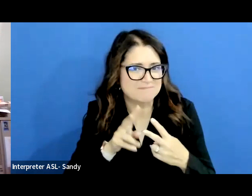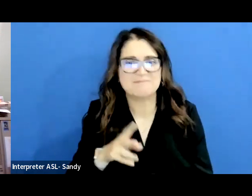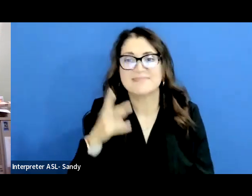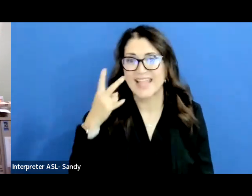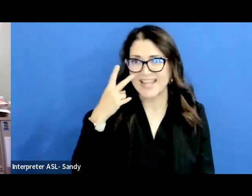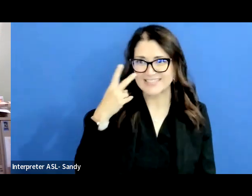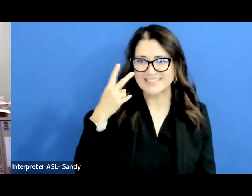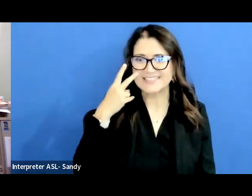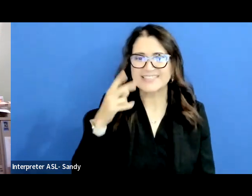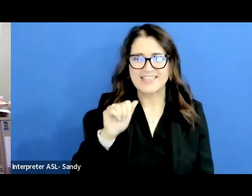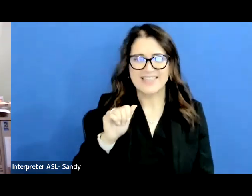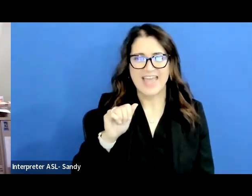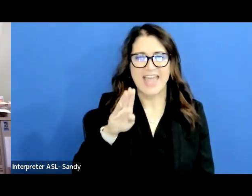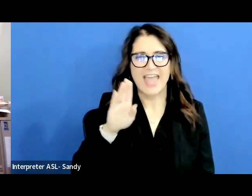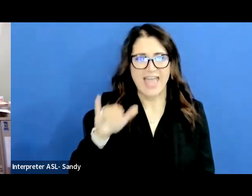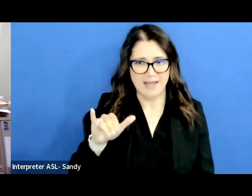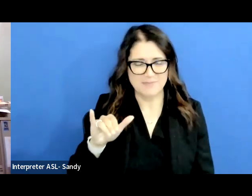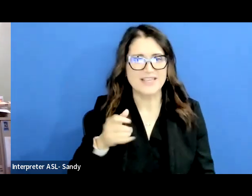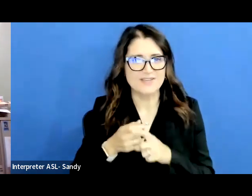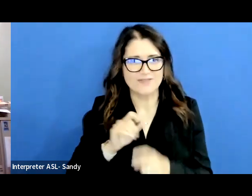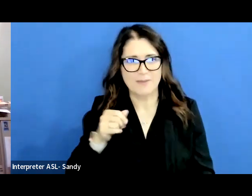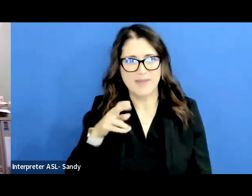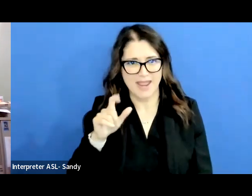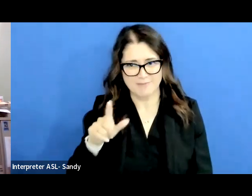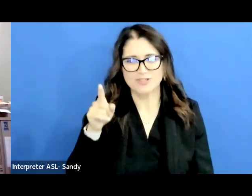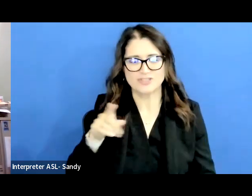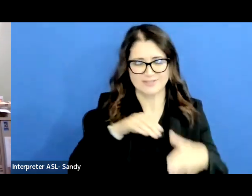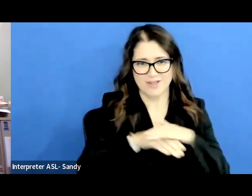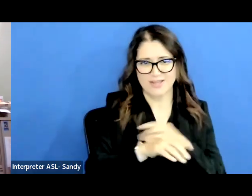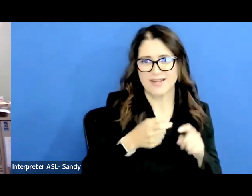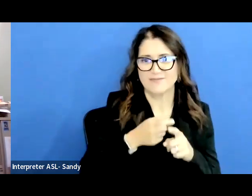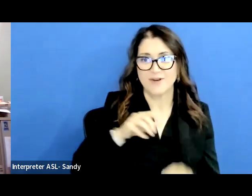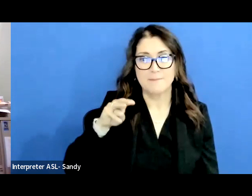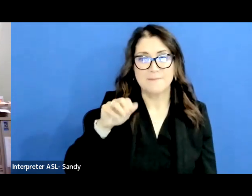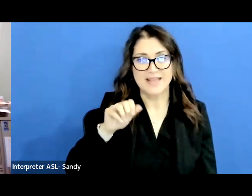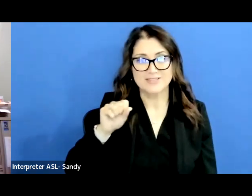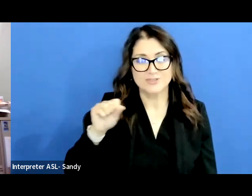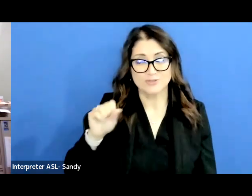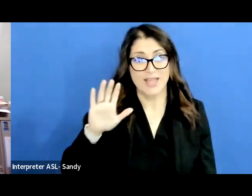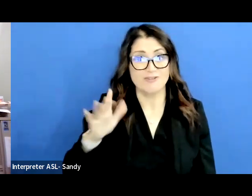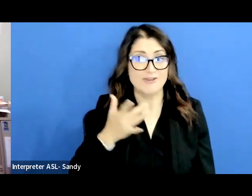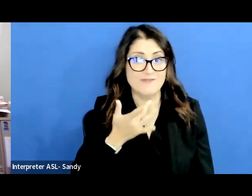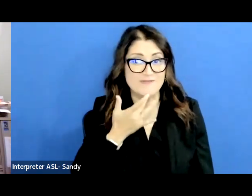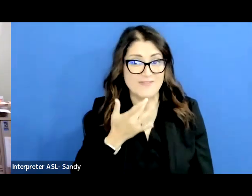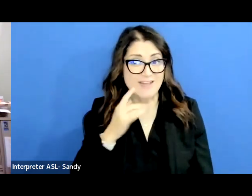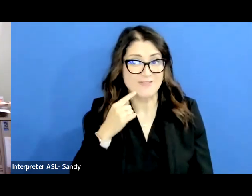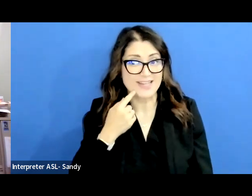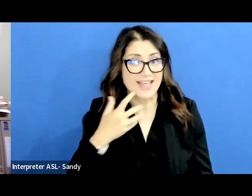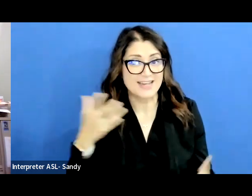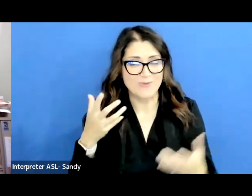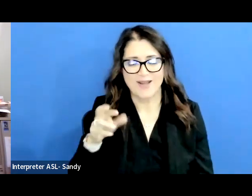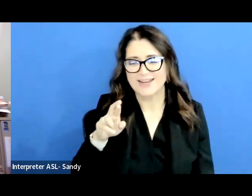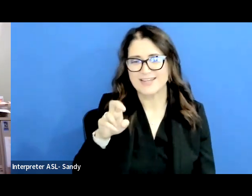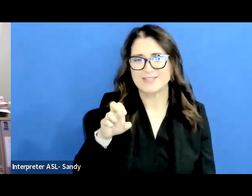that Abby from April, she's logging in from Massachusetts, and her favorite Halloween candy is